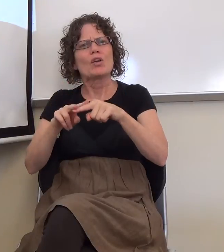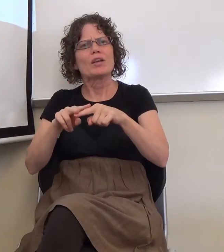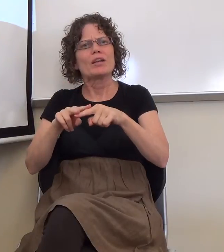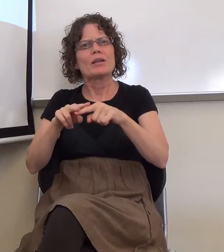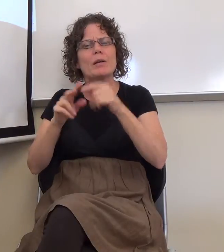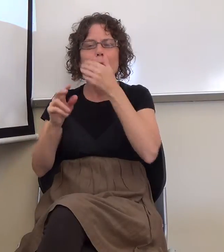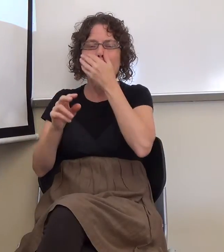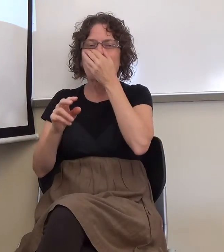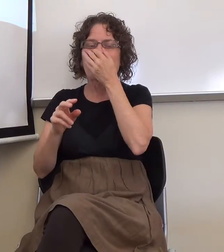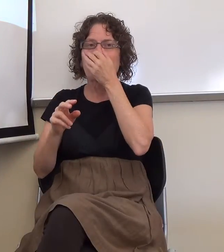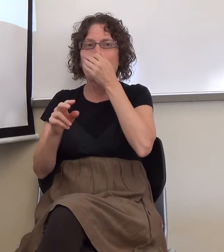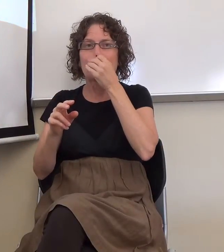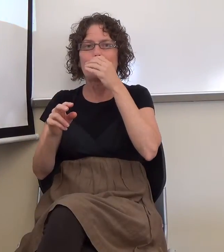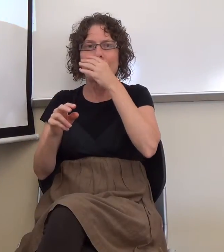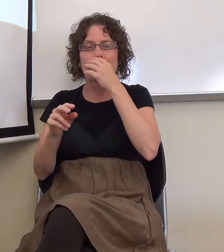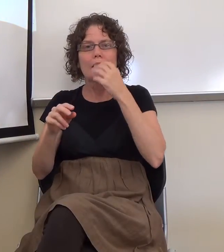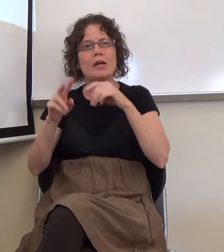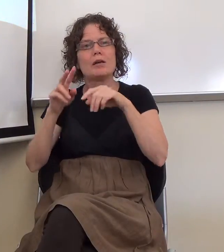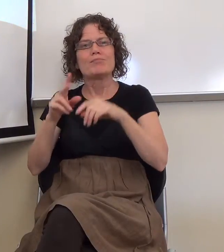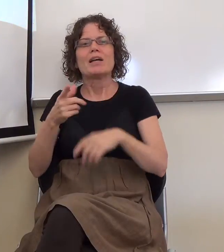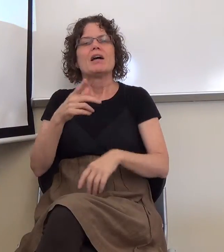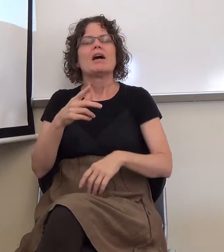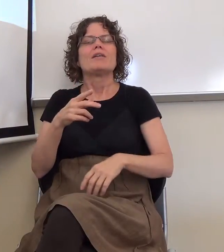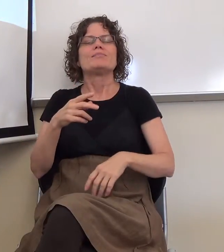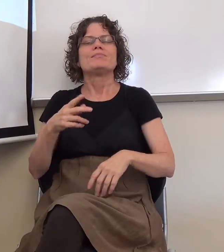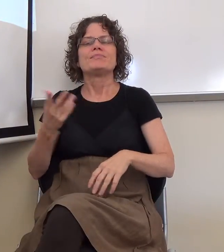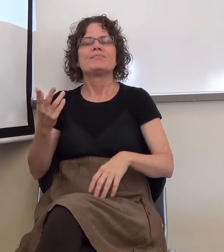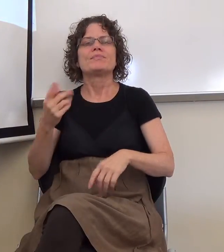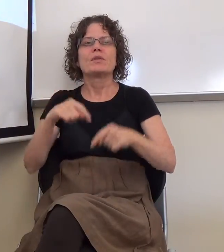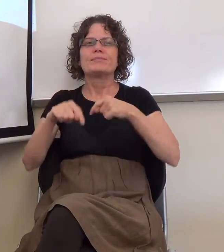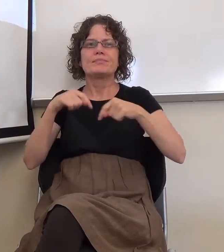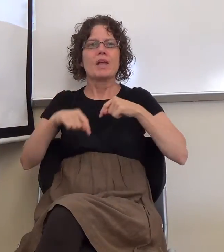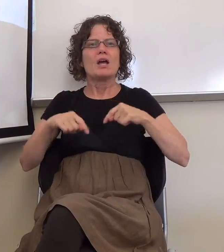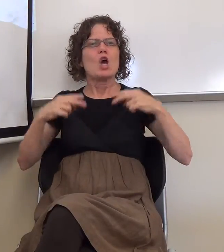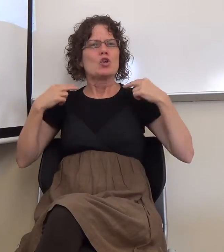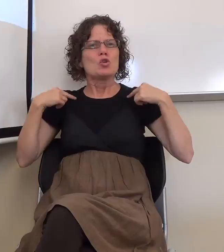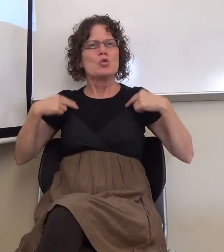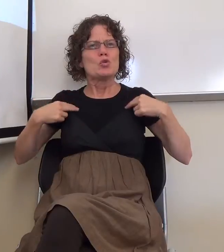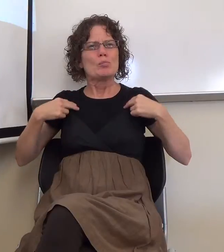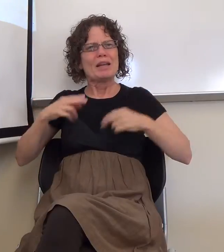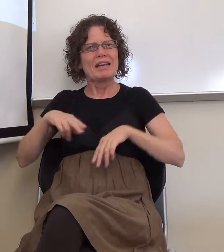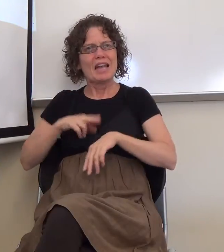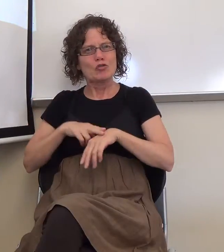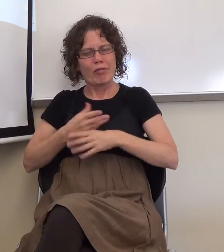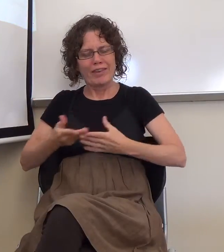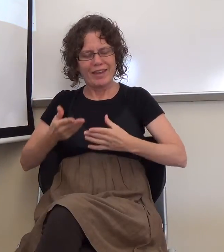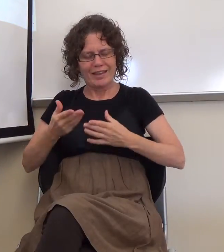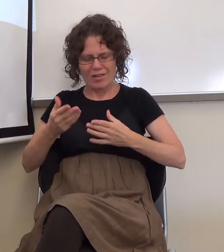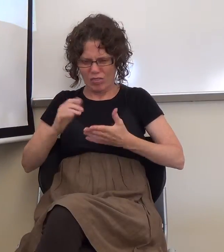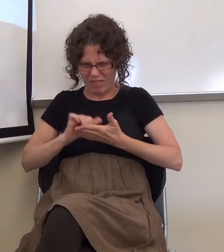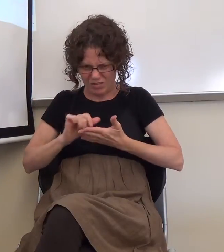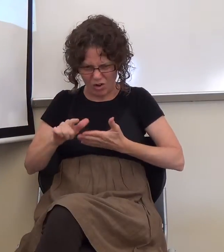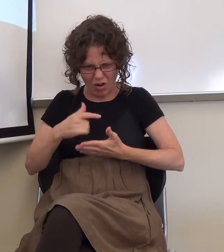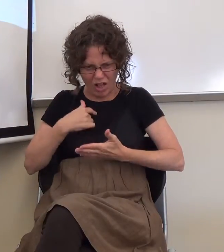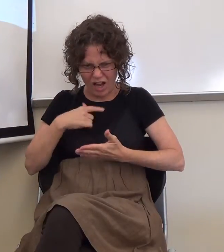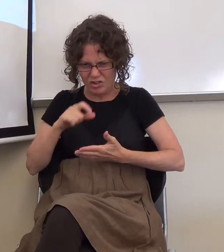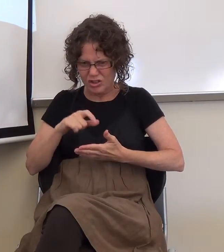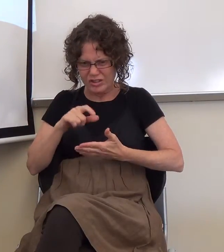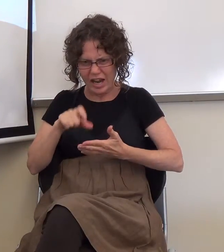again, it's this kind of human nature thing. When we see, oh, is that all I had to do was just write down the letter? We tend to